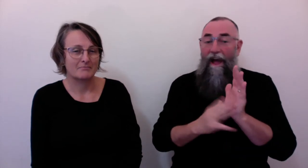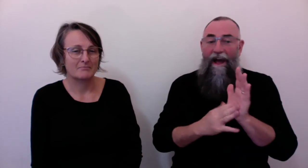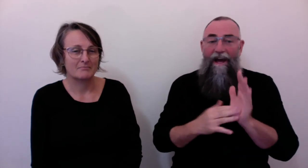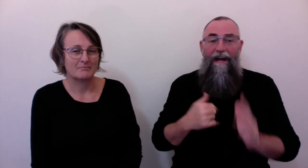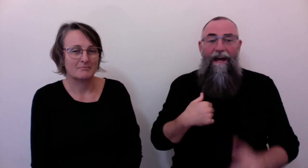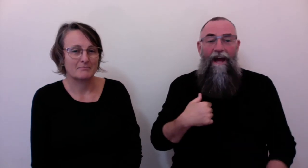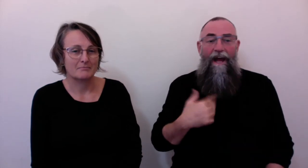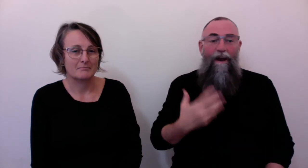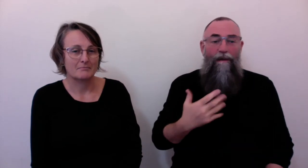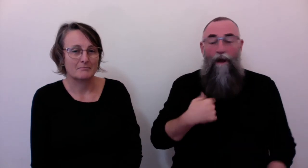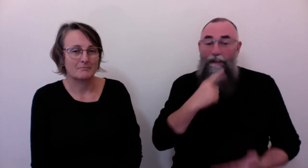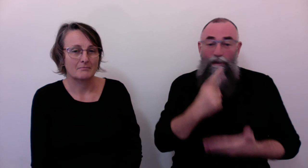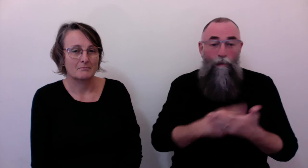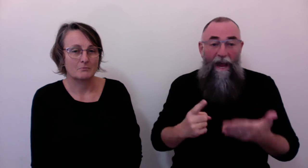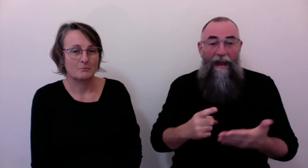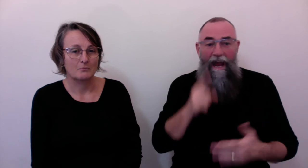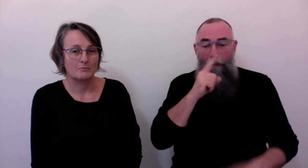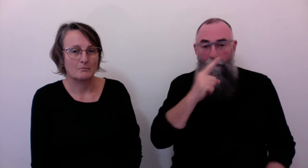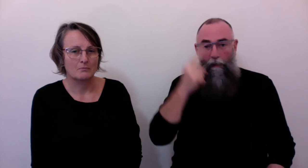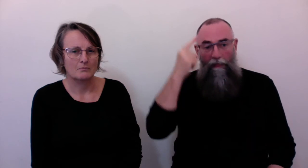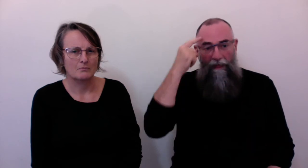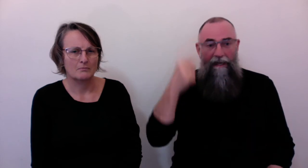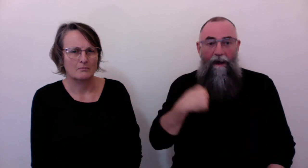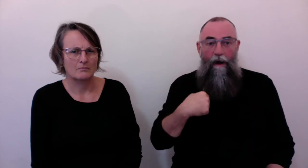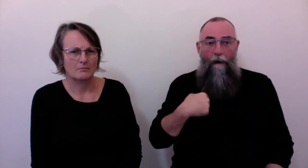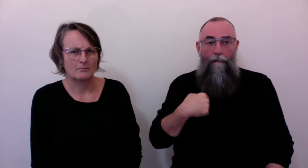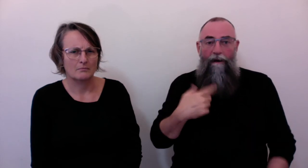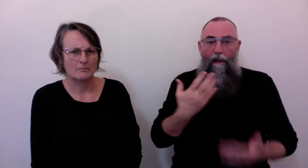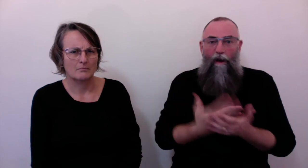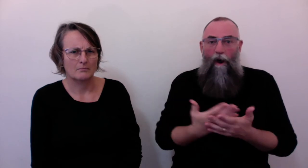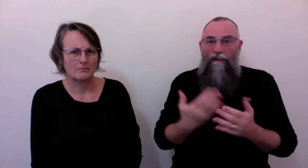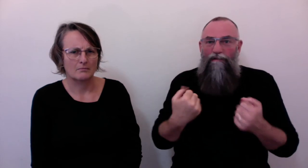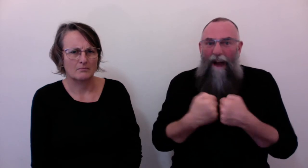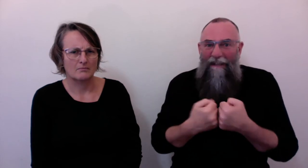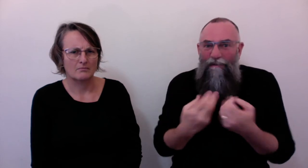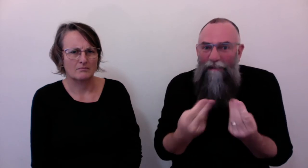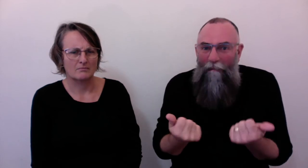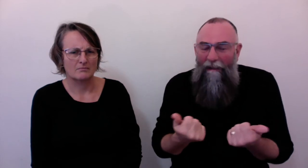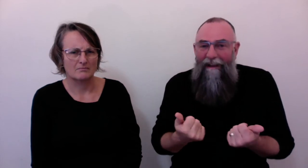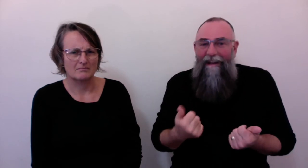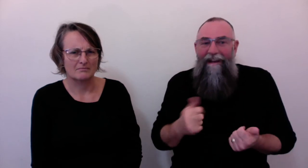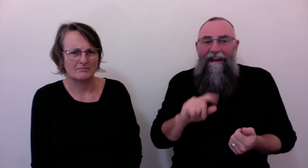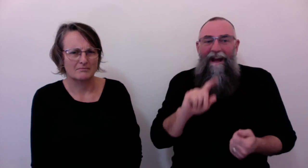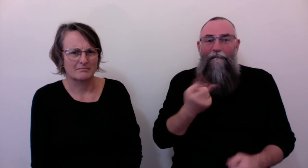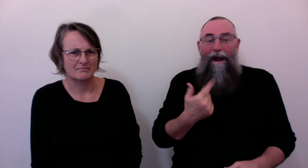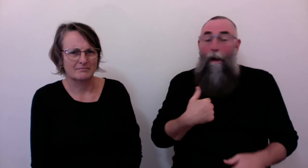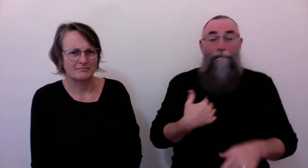swear people think like I'm on Crazy. hardcore drugs Yeah. because I'm like literally just talking and they're like, Wait,